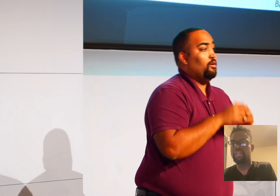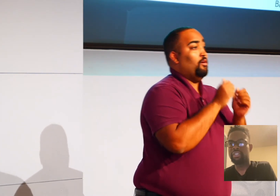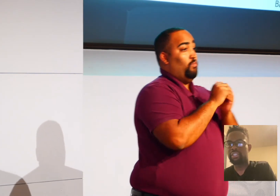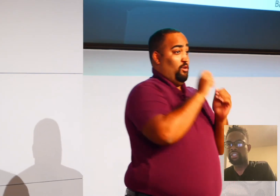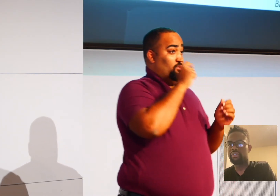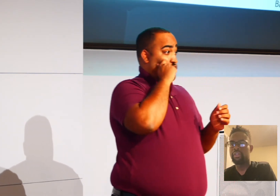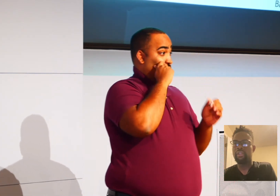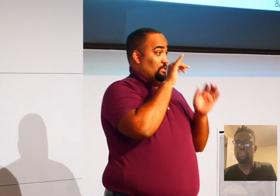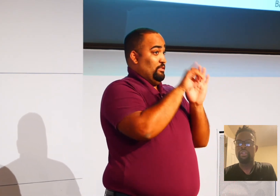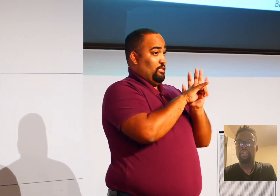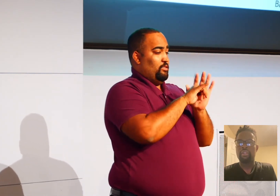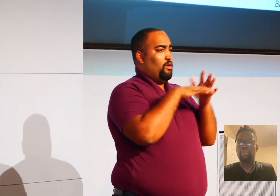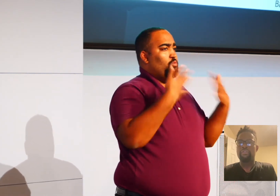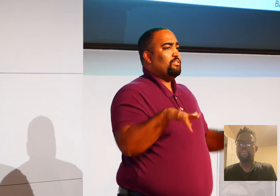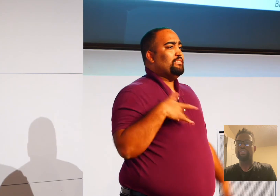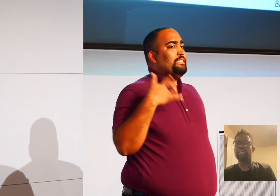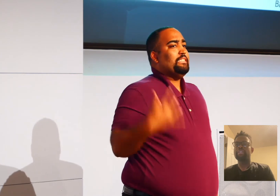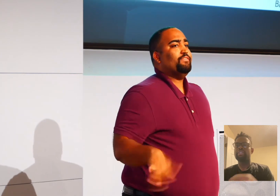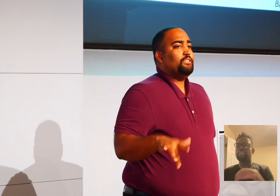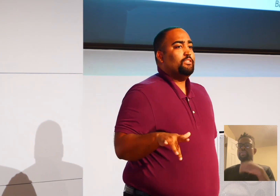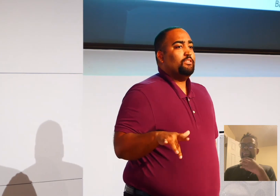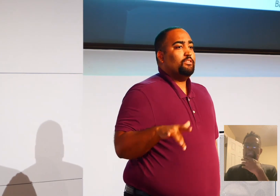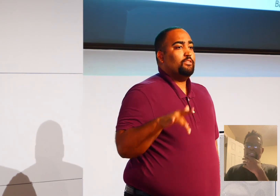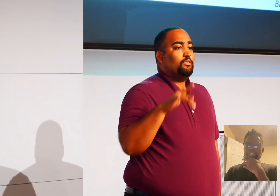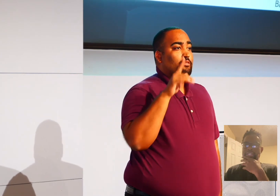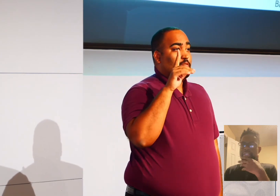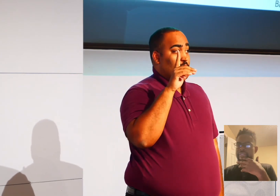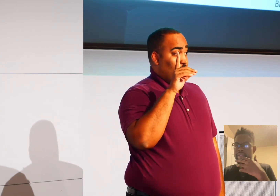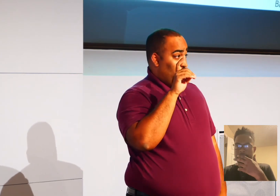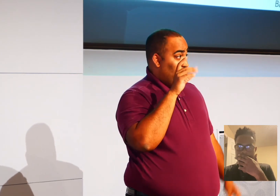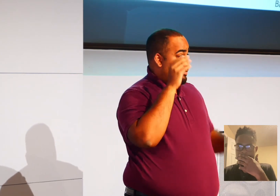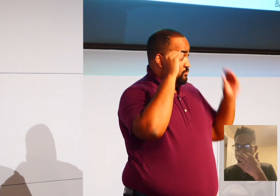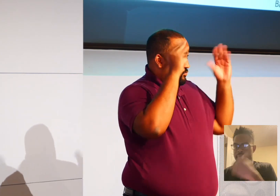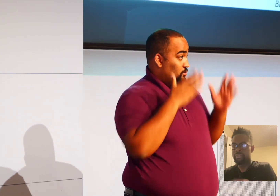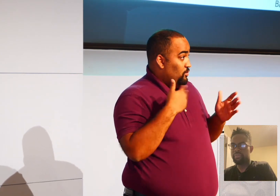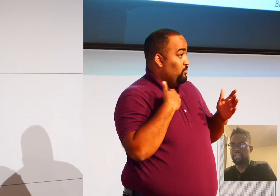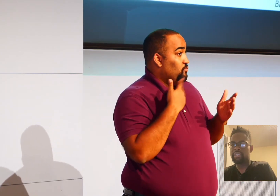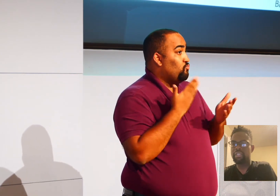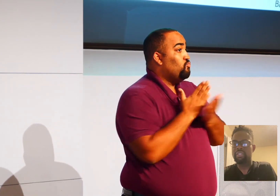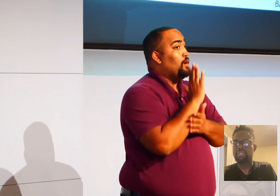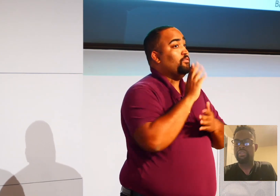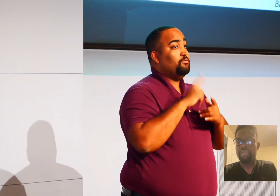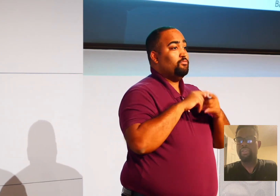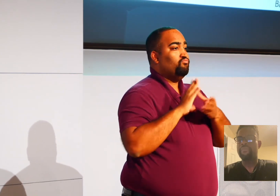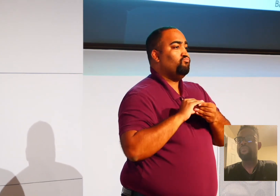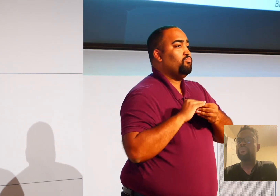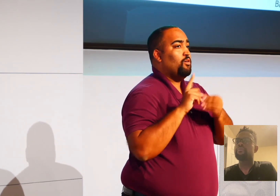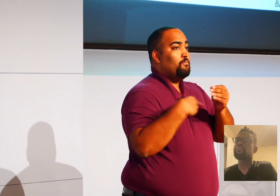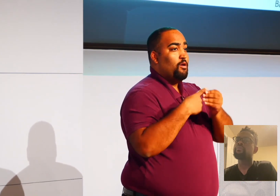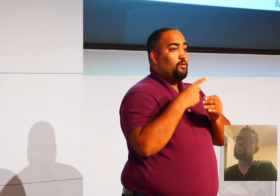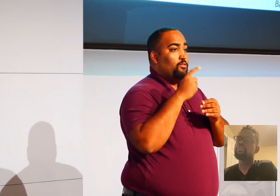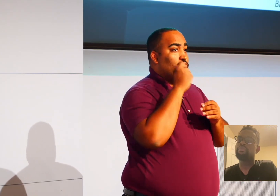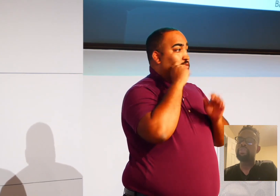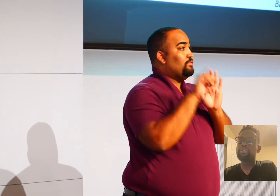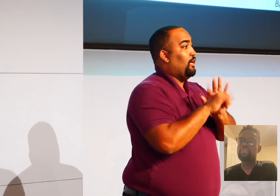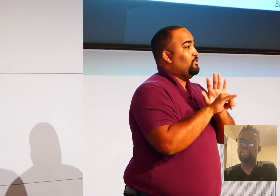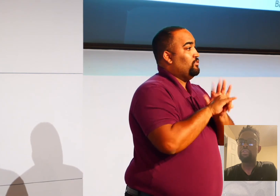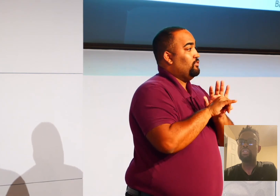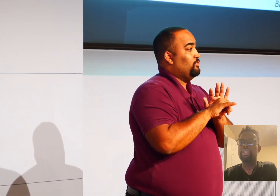identity? Racial identity is a sensitive subject for people, and it tends to be slowly taken